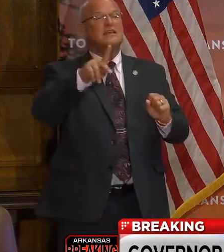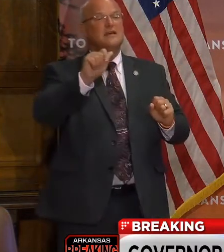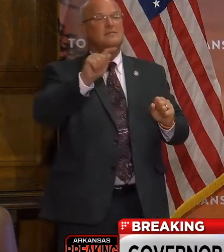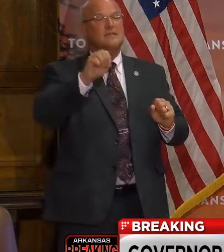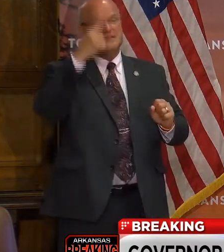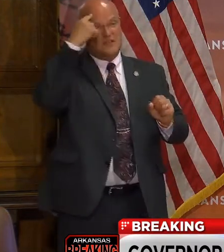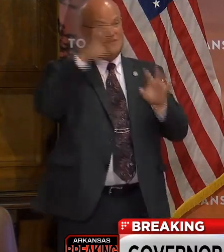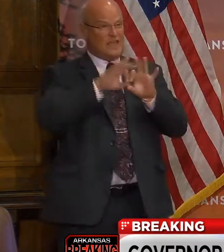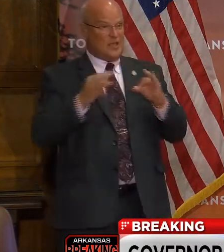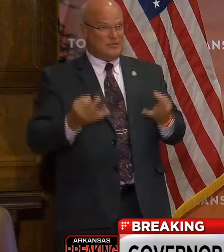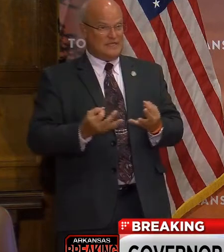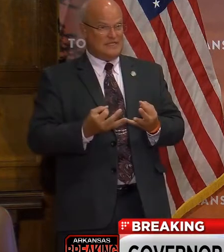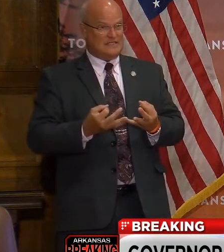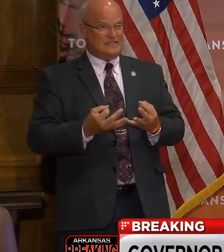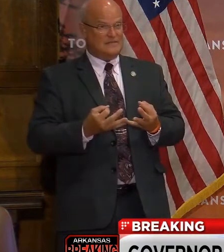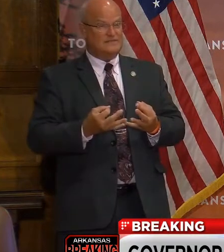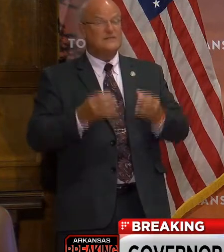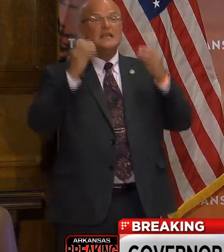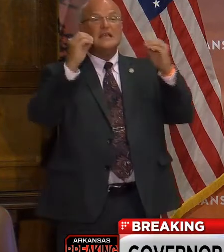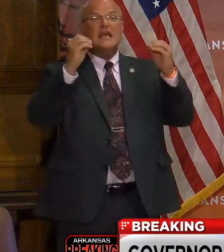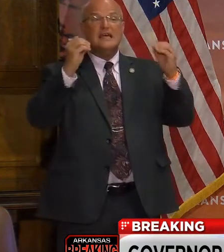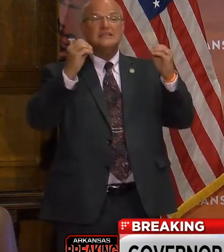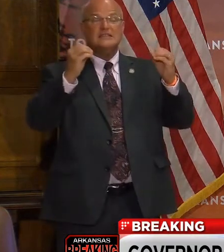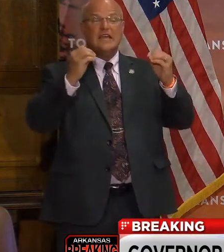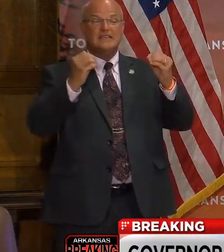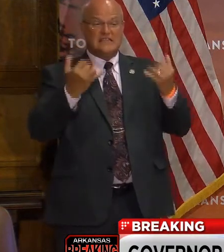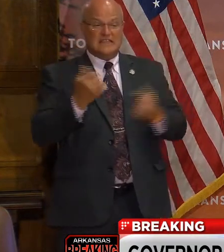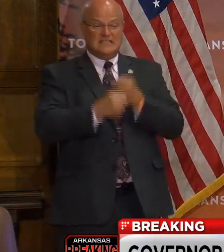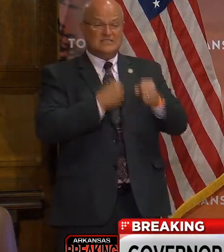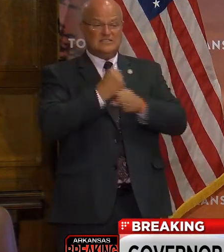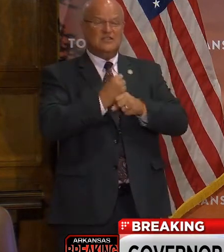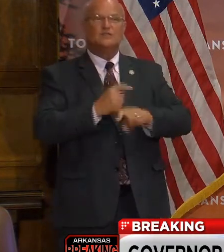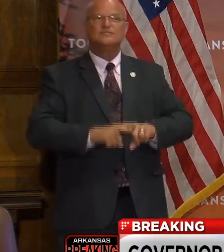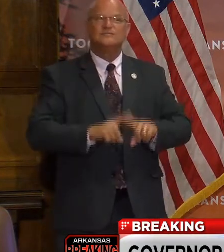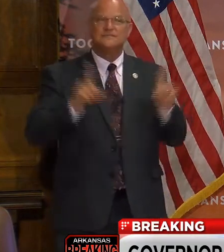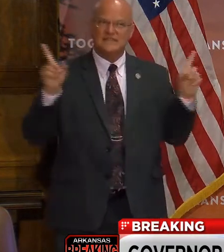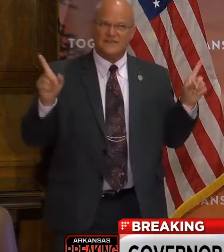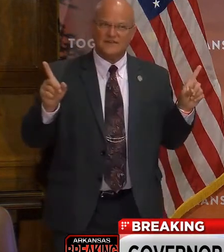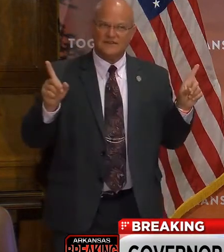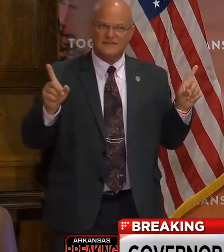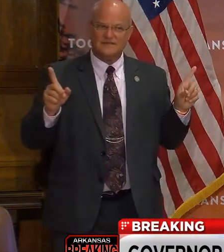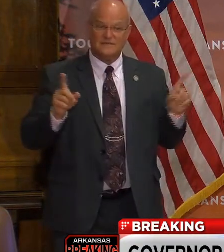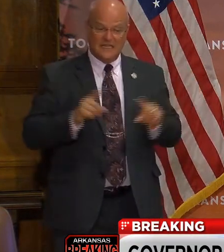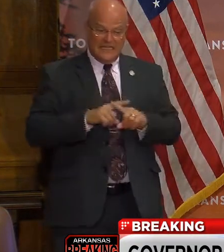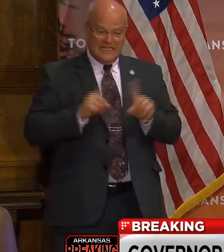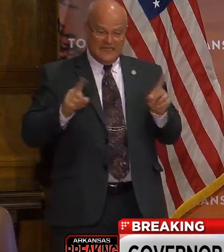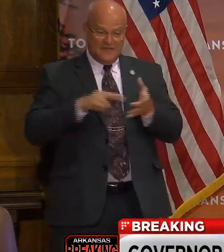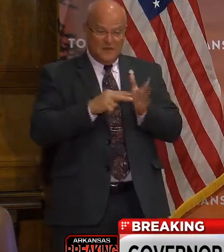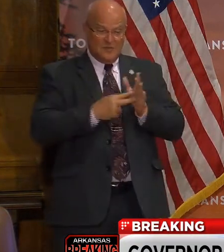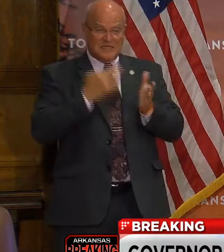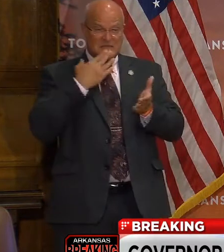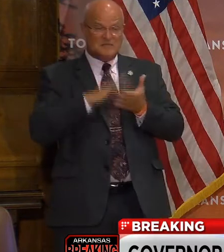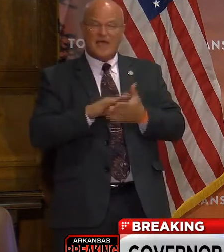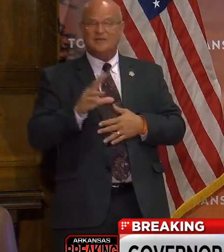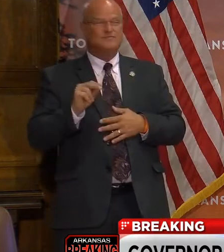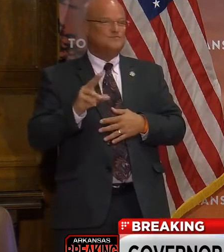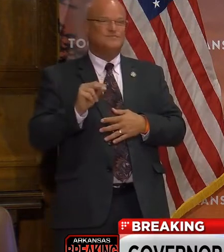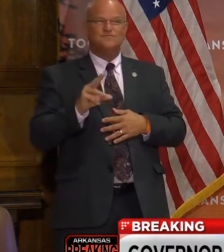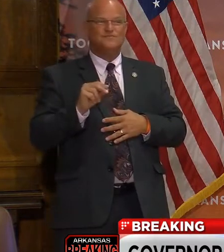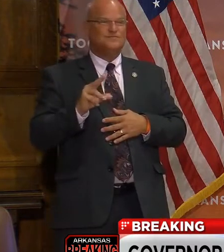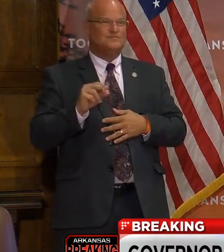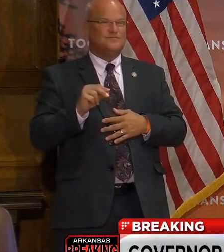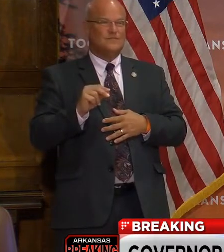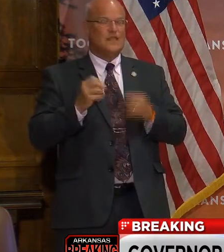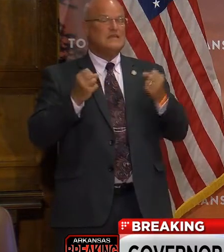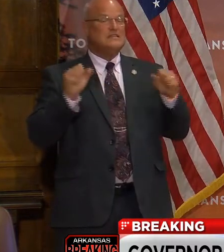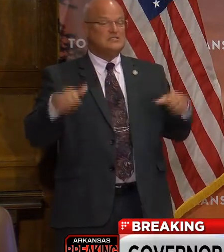families. Education will look different this school year, but different isn't bad. We have many challenges,